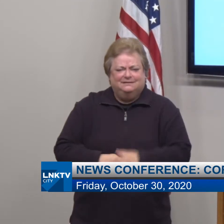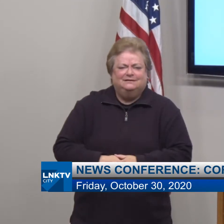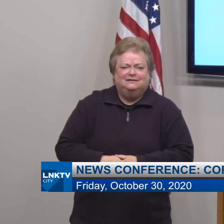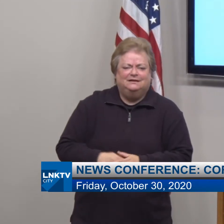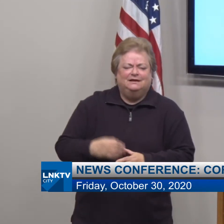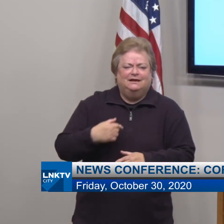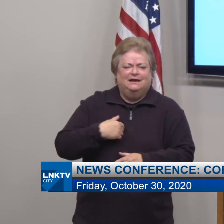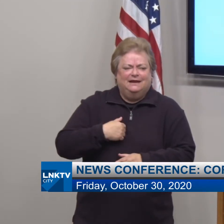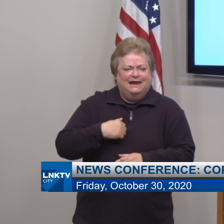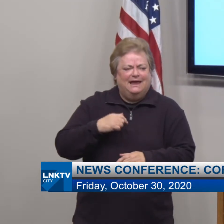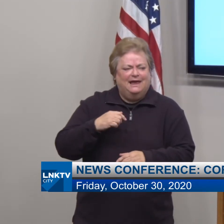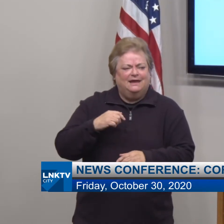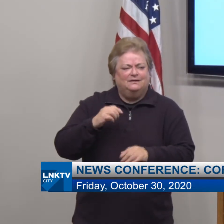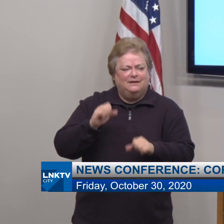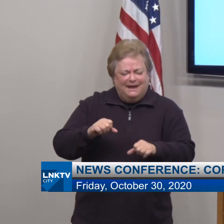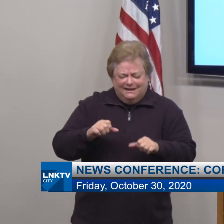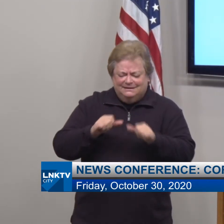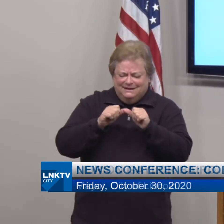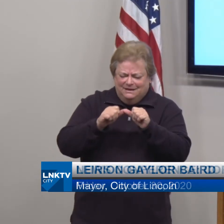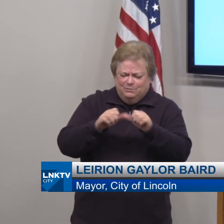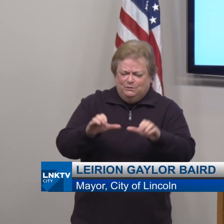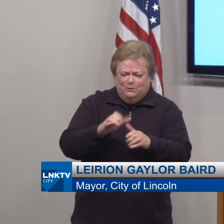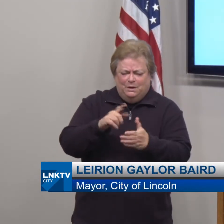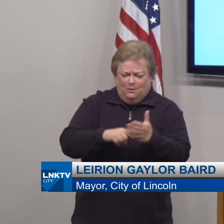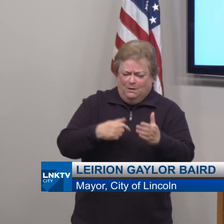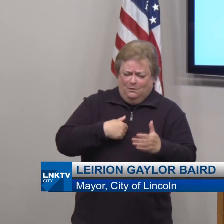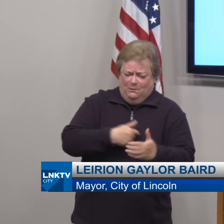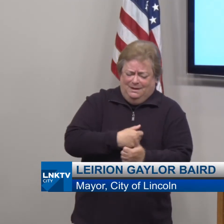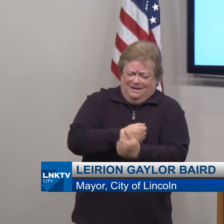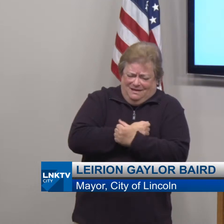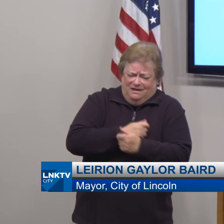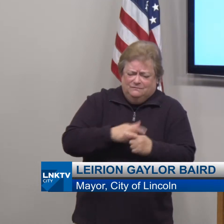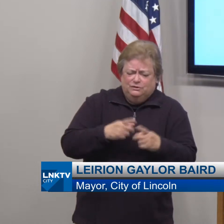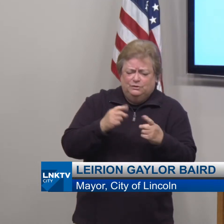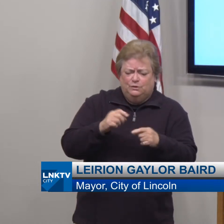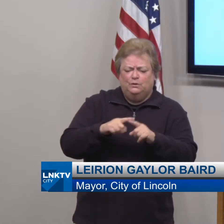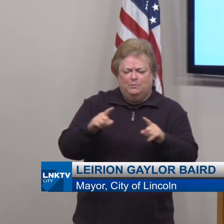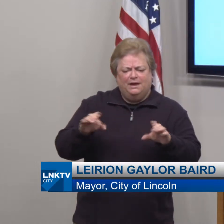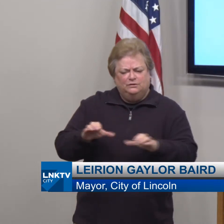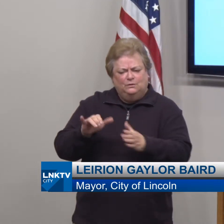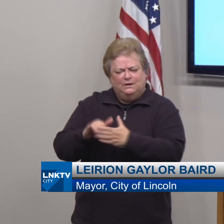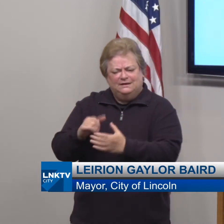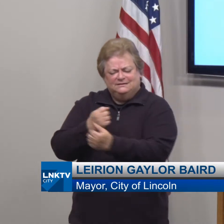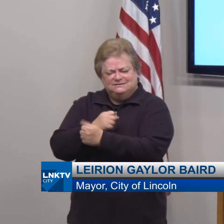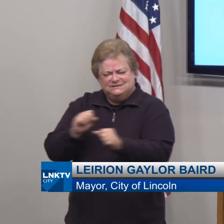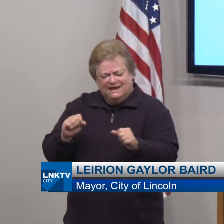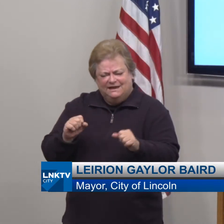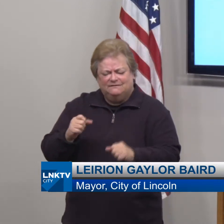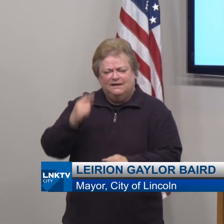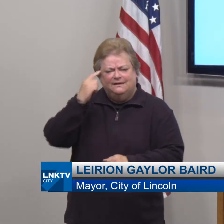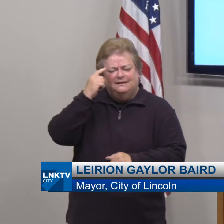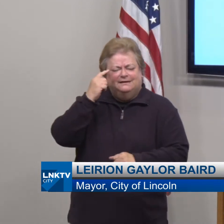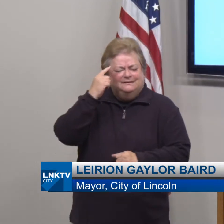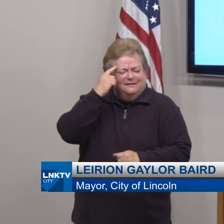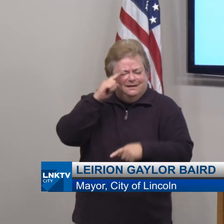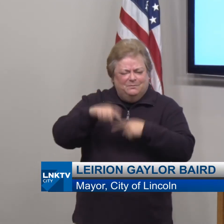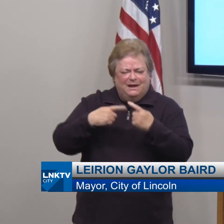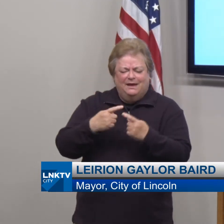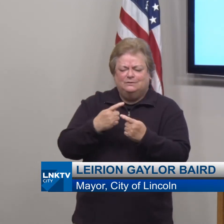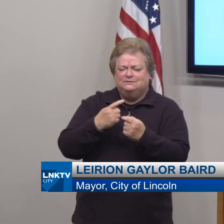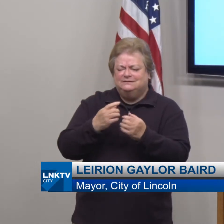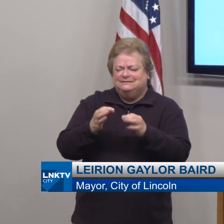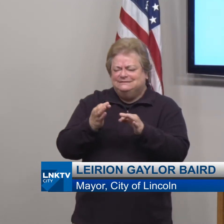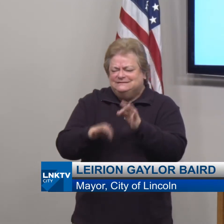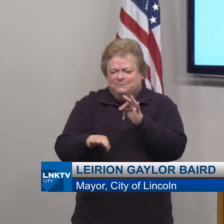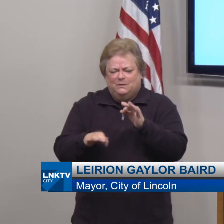keep doing the things we love if we keep doing the things that keep us safe. That means simple modifications to our favorite